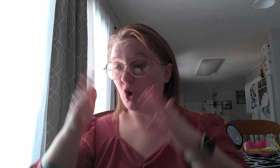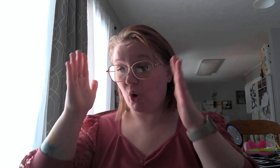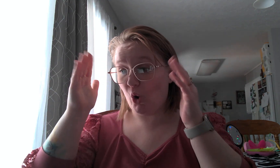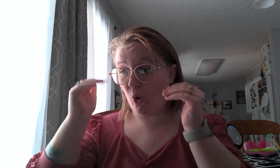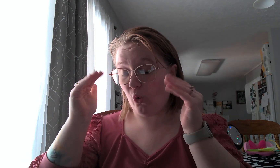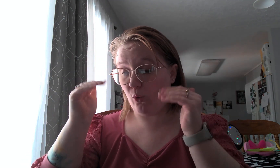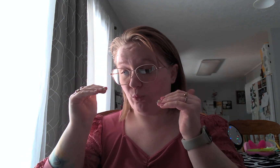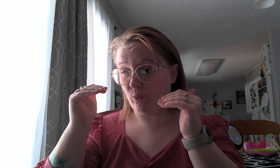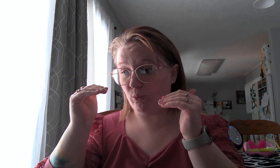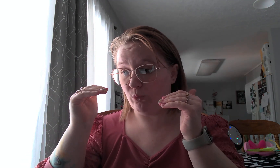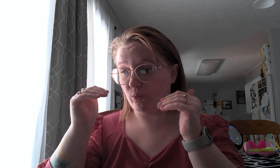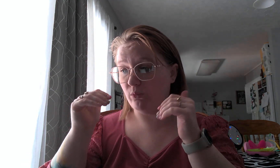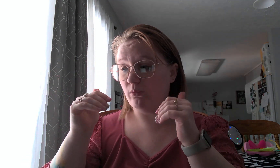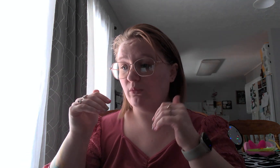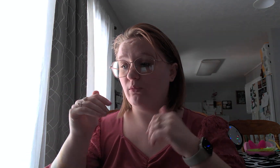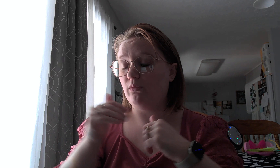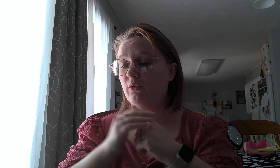keeping everyone together in the classroom.